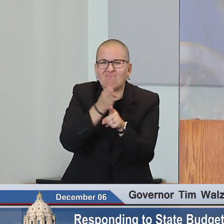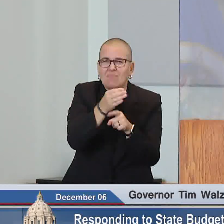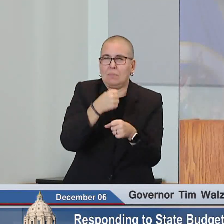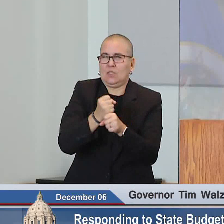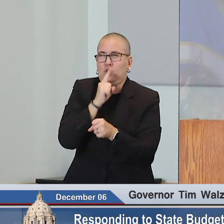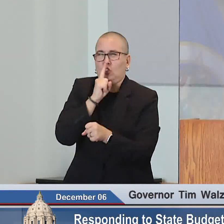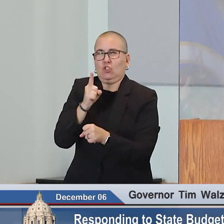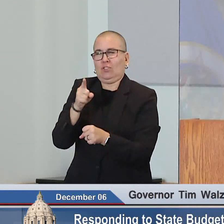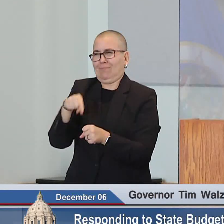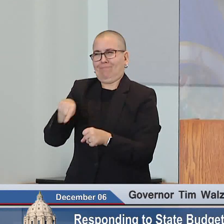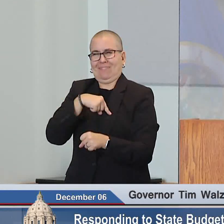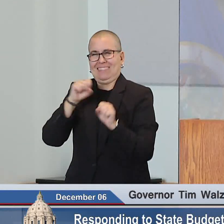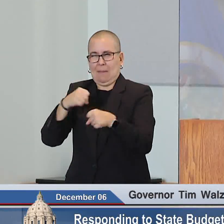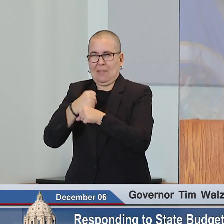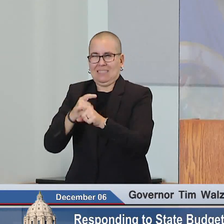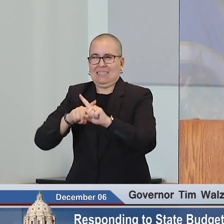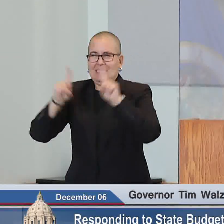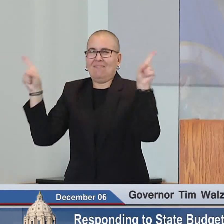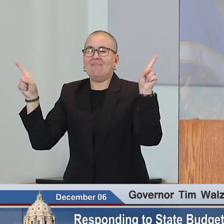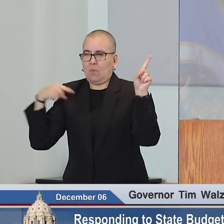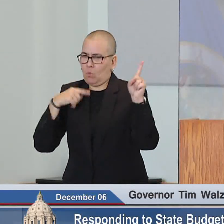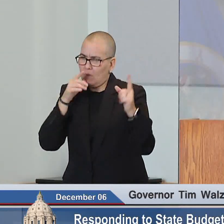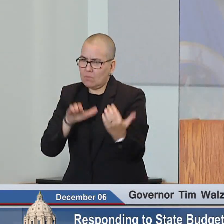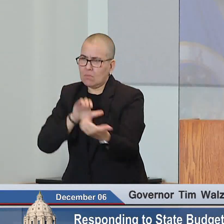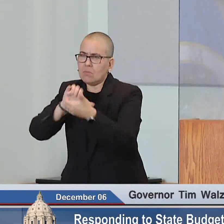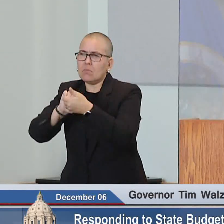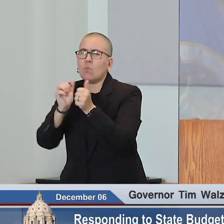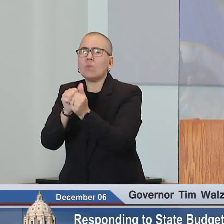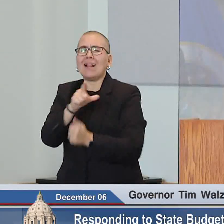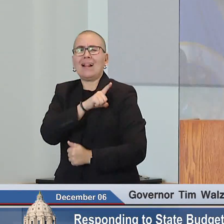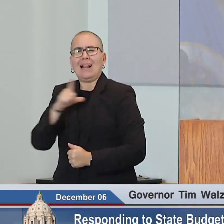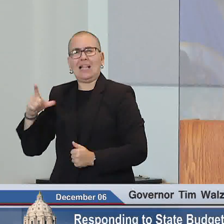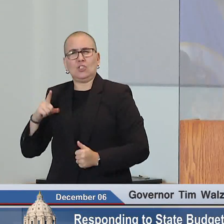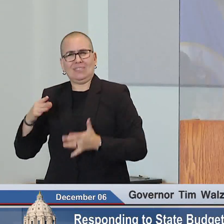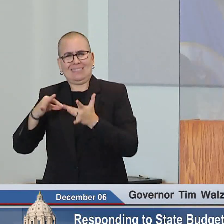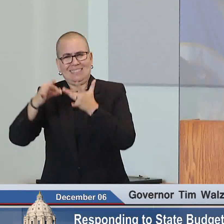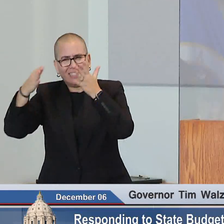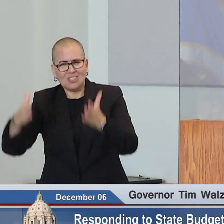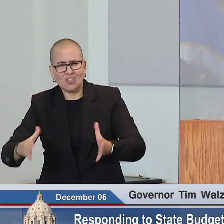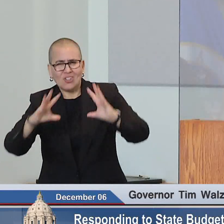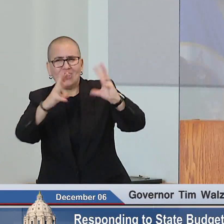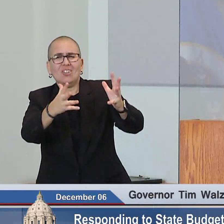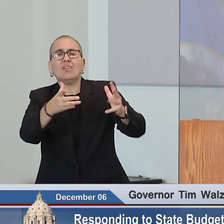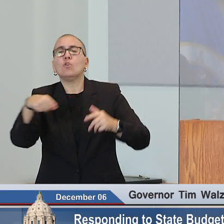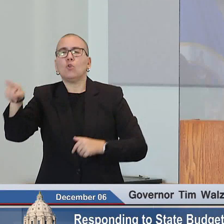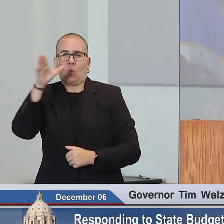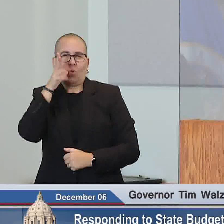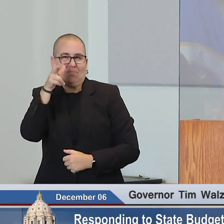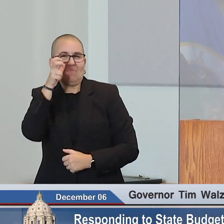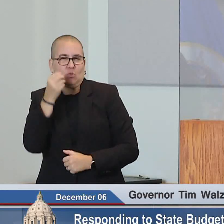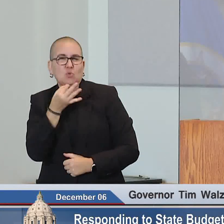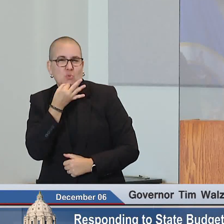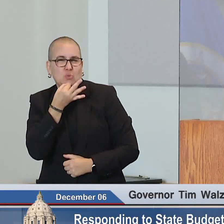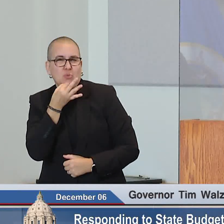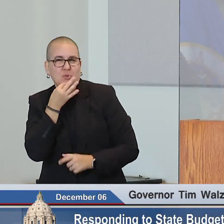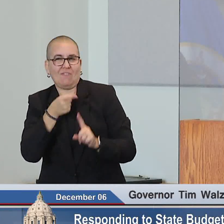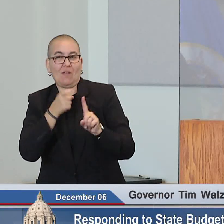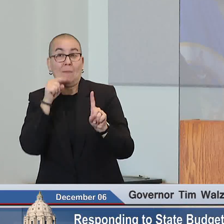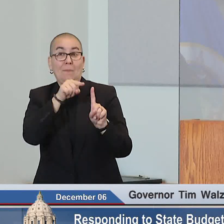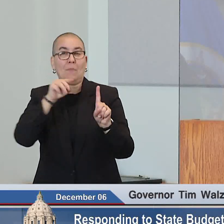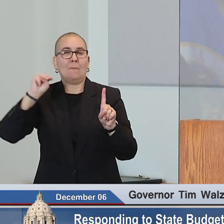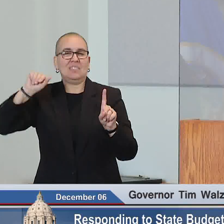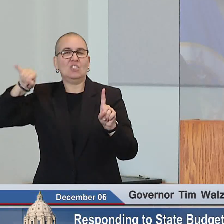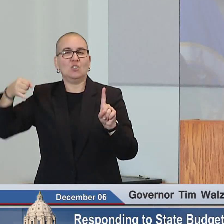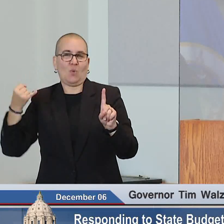we will do it in partnership with our legislative partners. You're going to hear in just a little bit here from incoming Majority Leader Dietzik